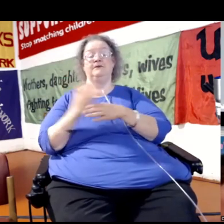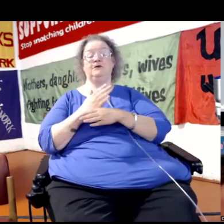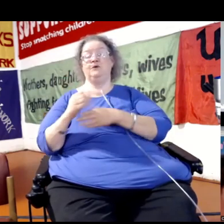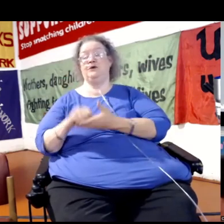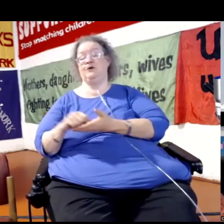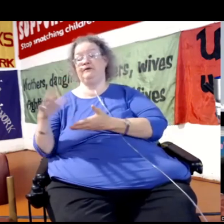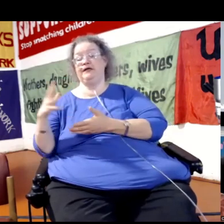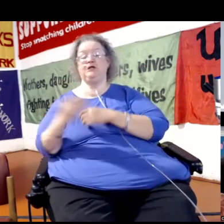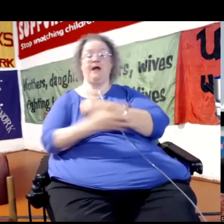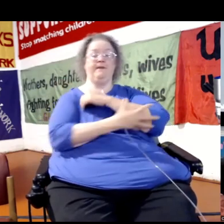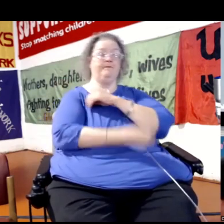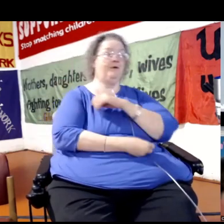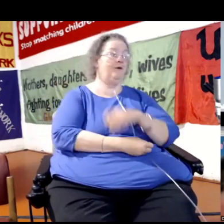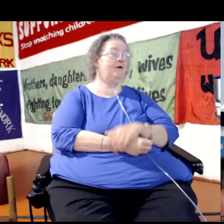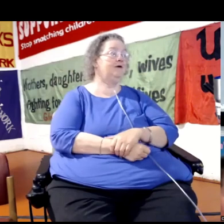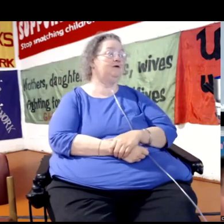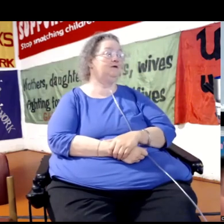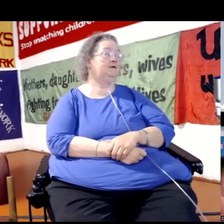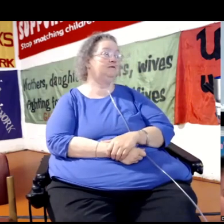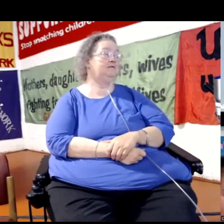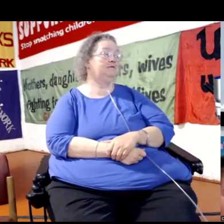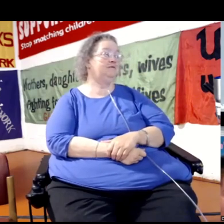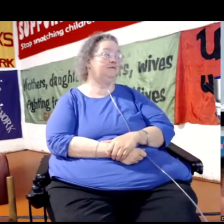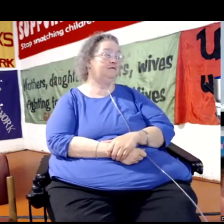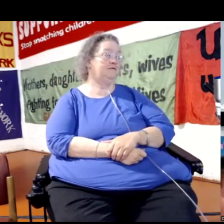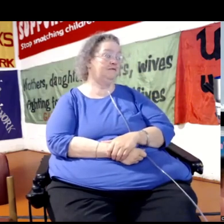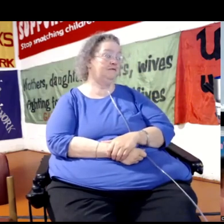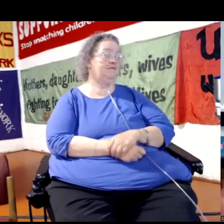Or can be next station,